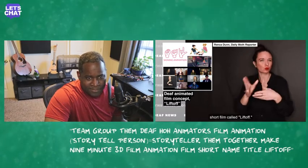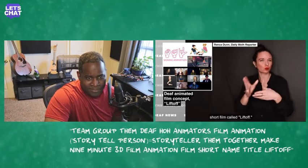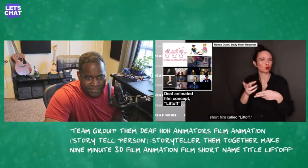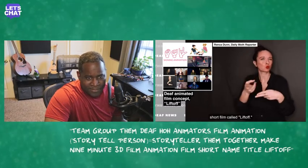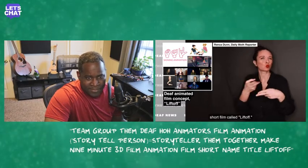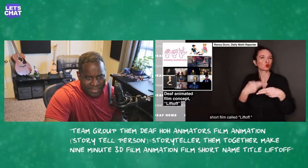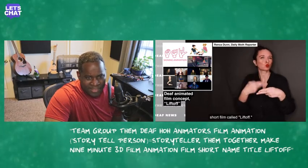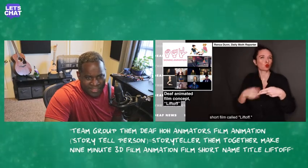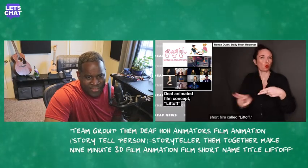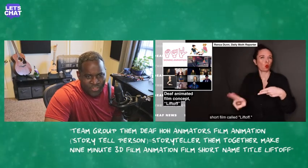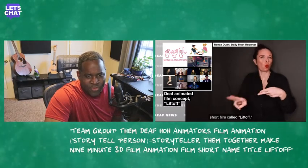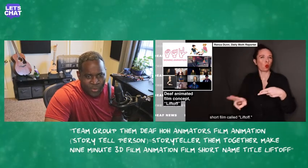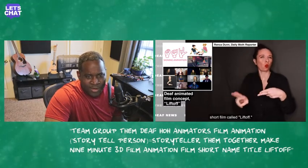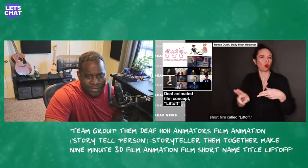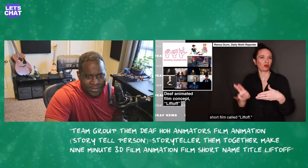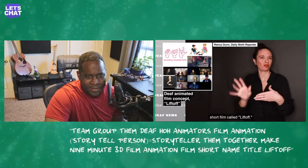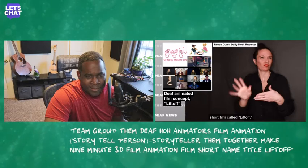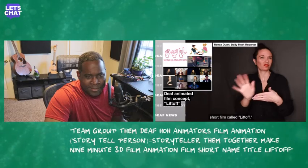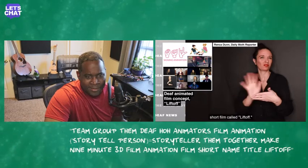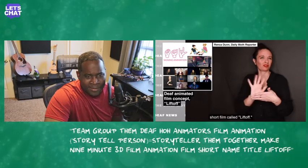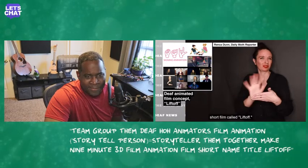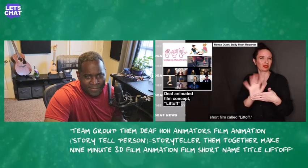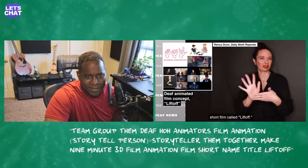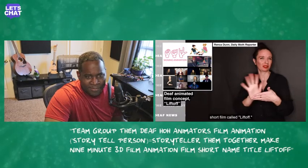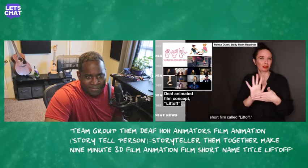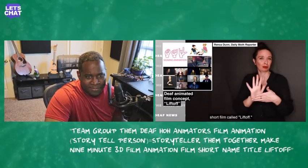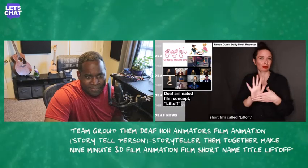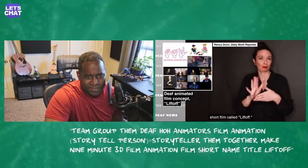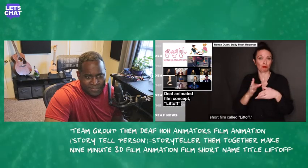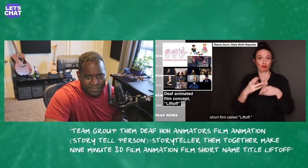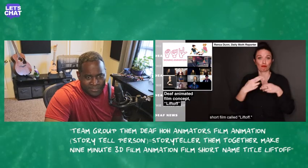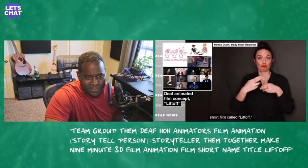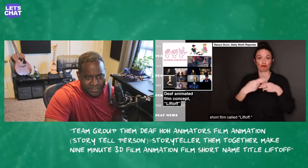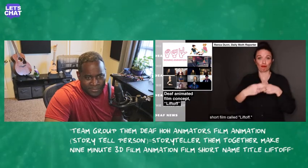film. It's a short film